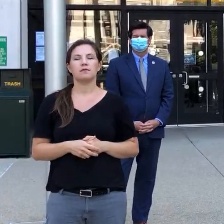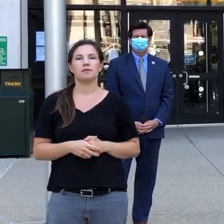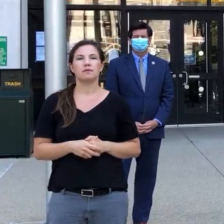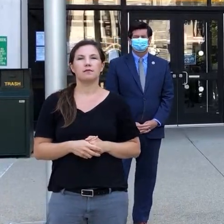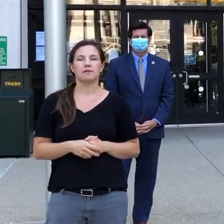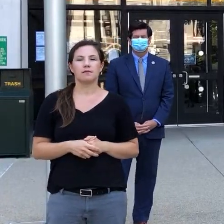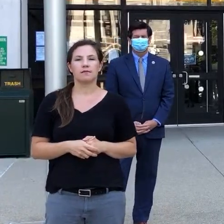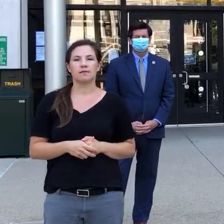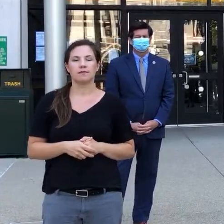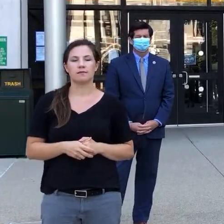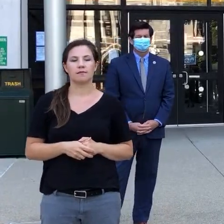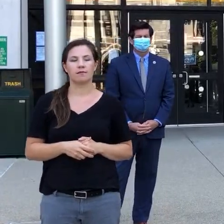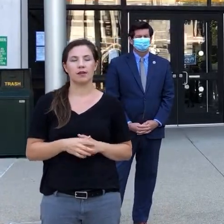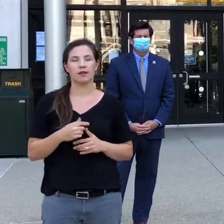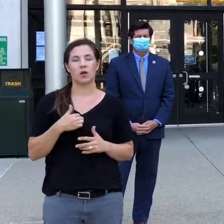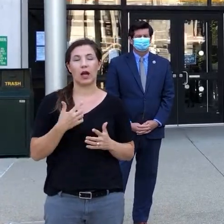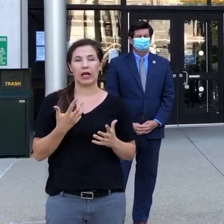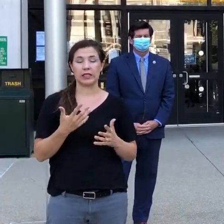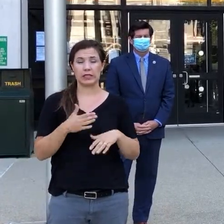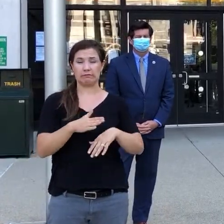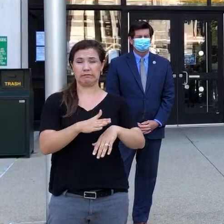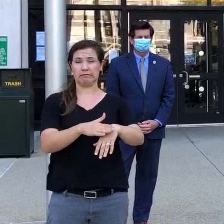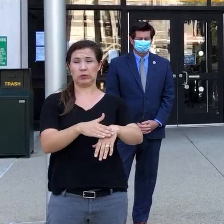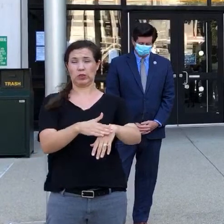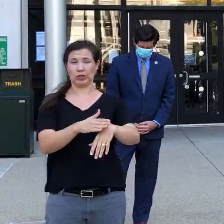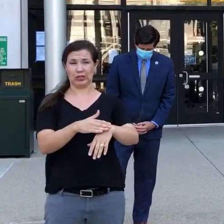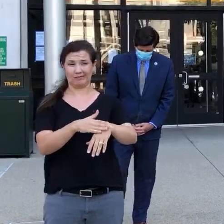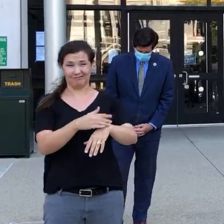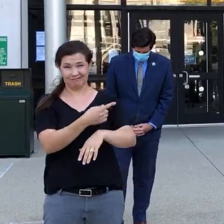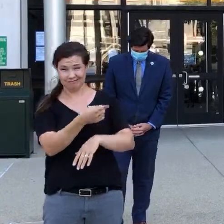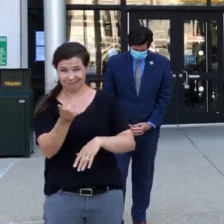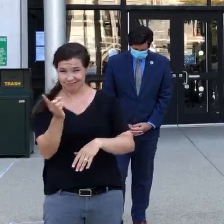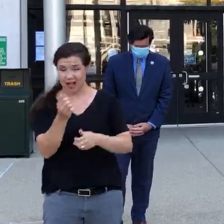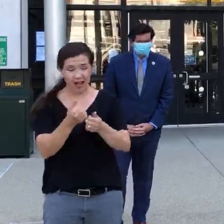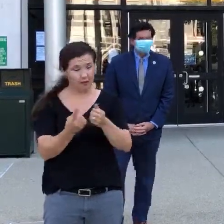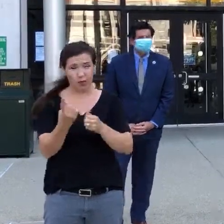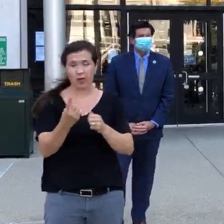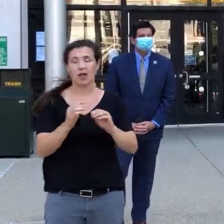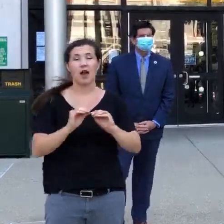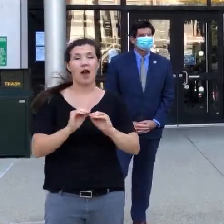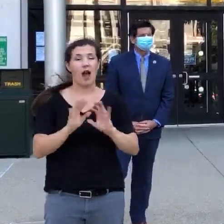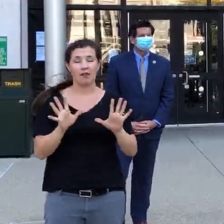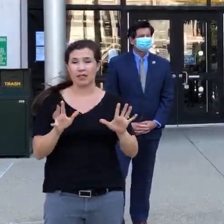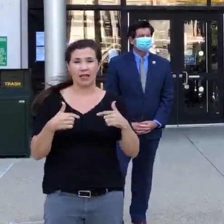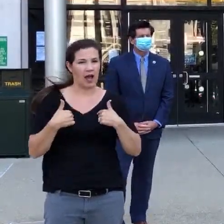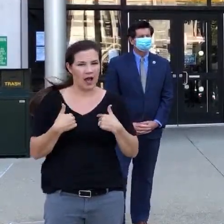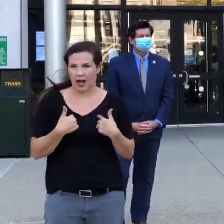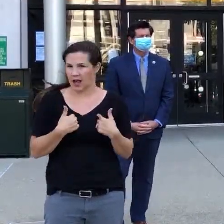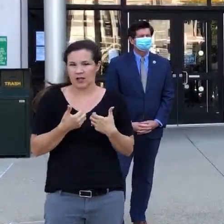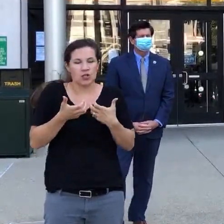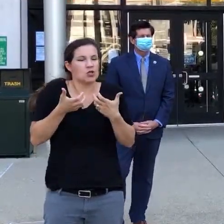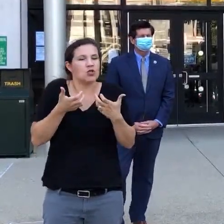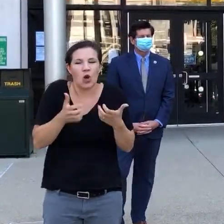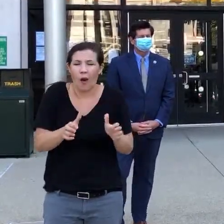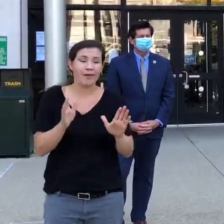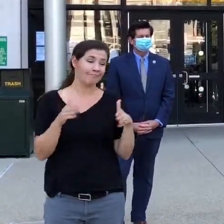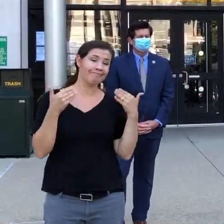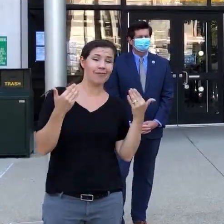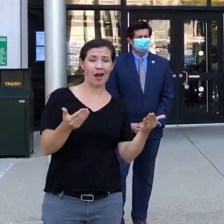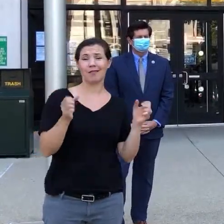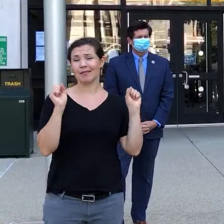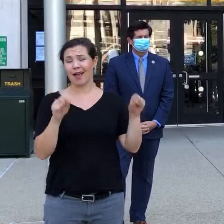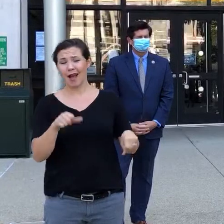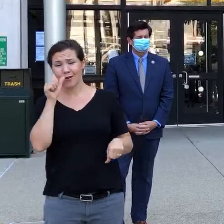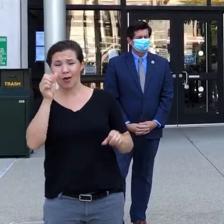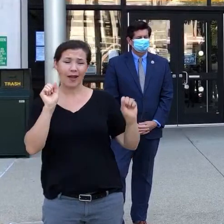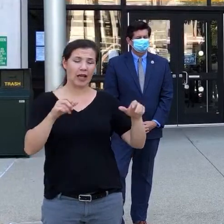I just caution everyone. Obviously, I don't want people using cocaine